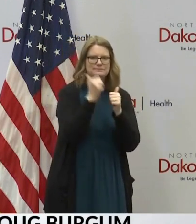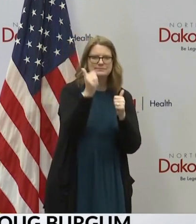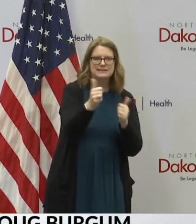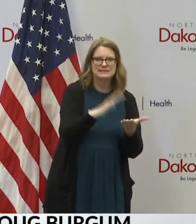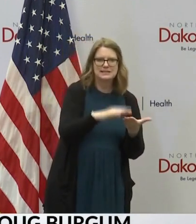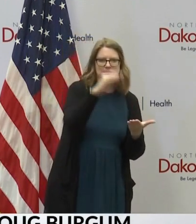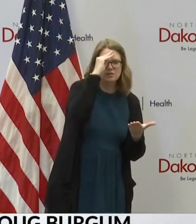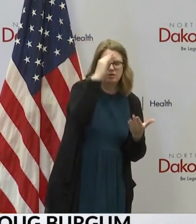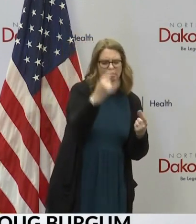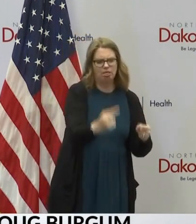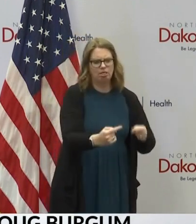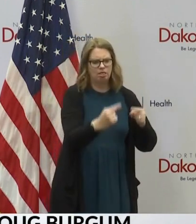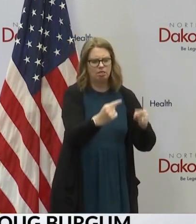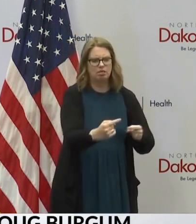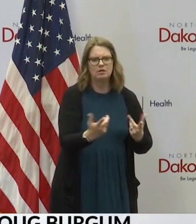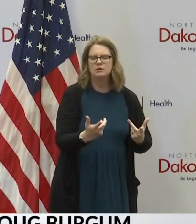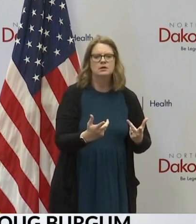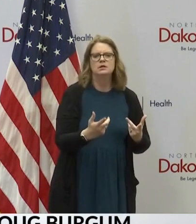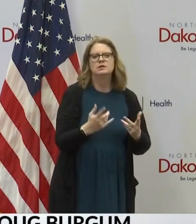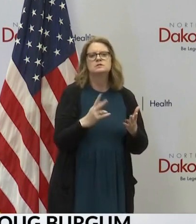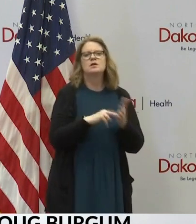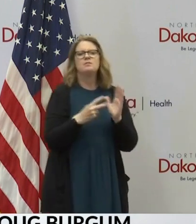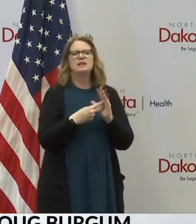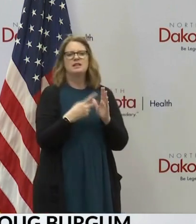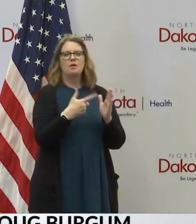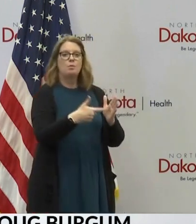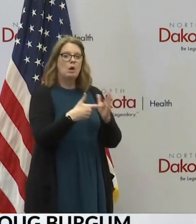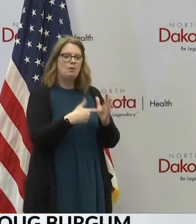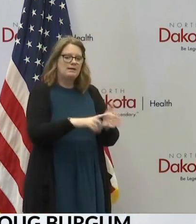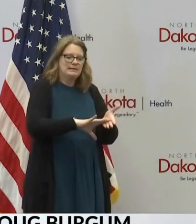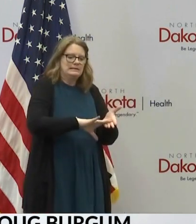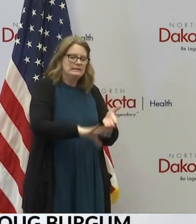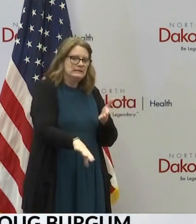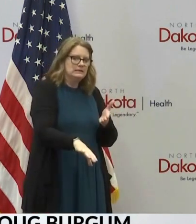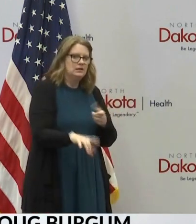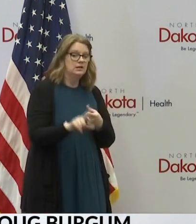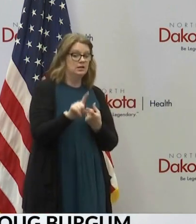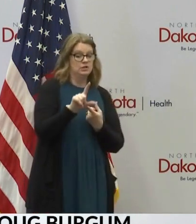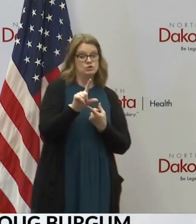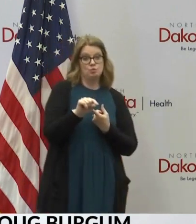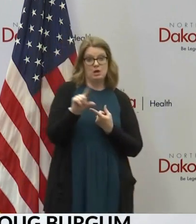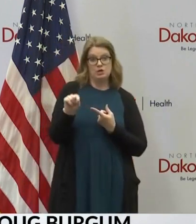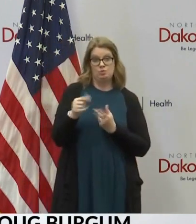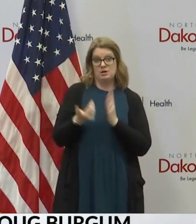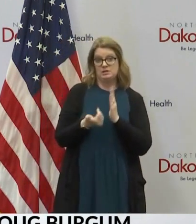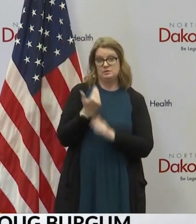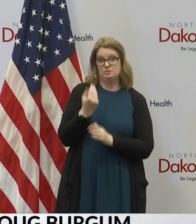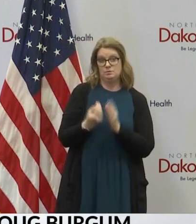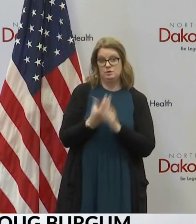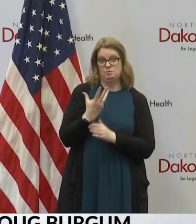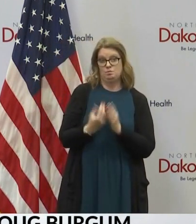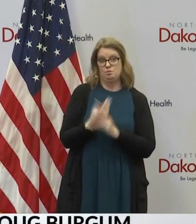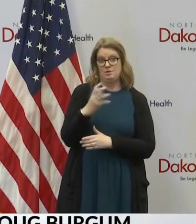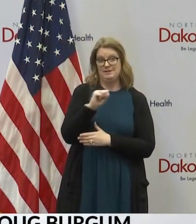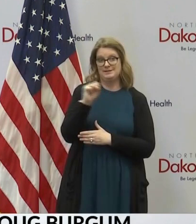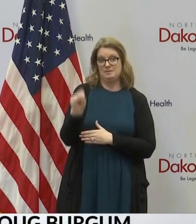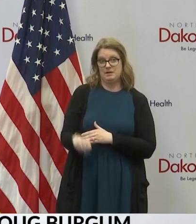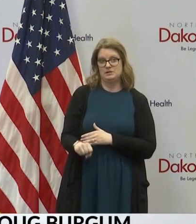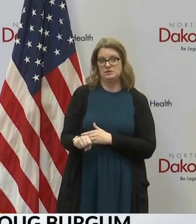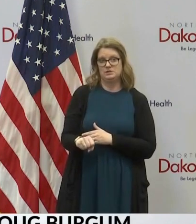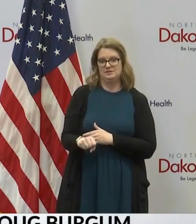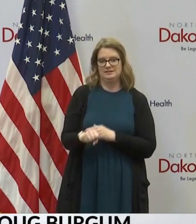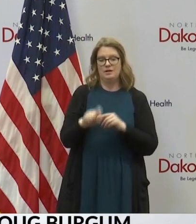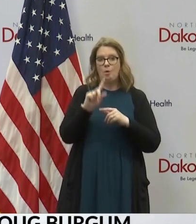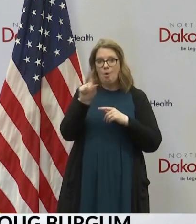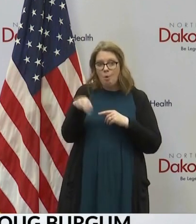And again, so we're waiving that for this 2020 spring semester related to this period